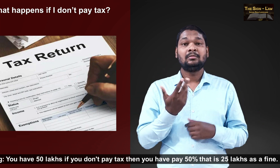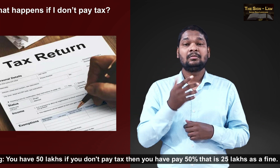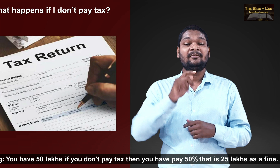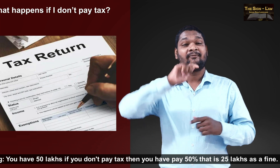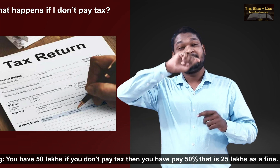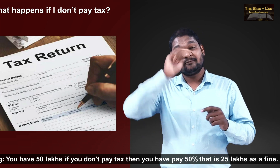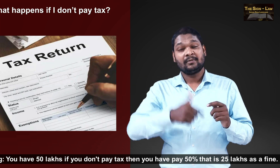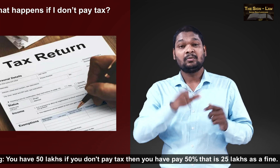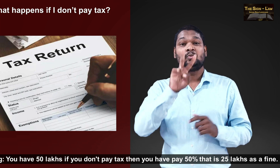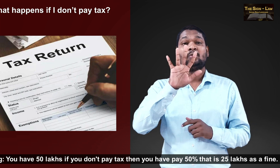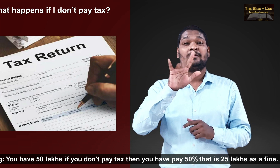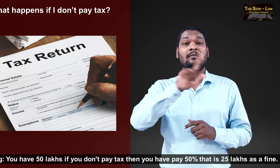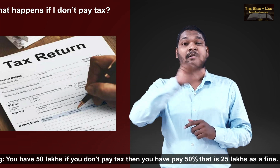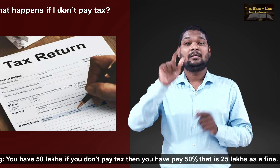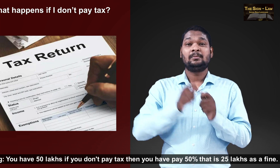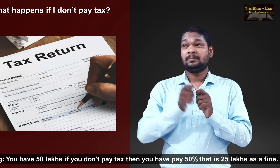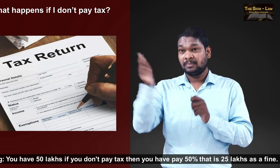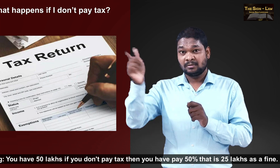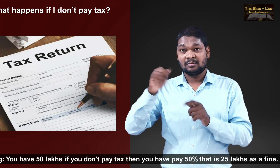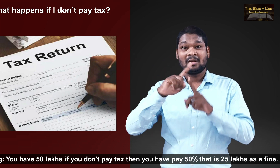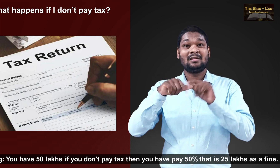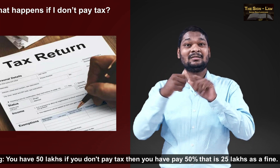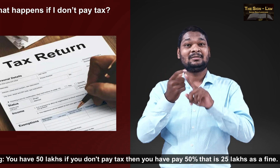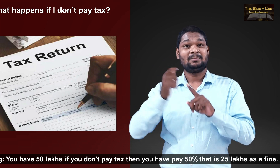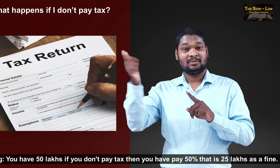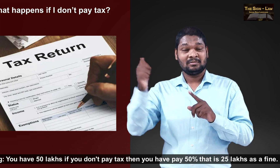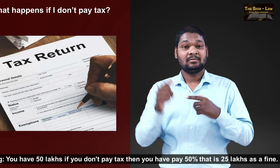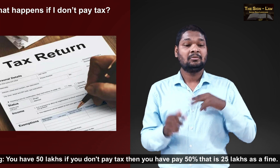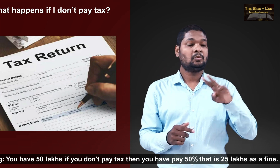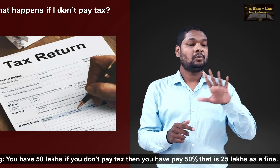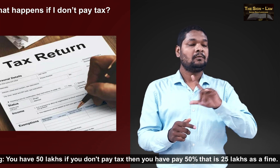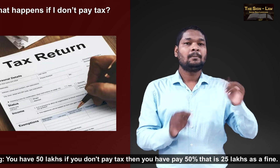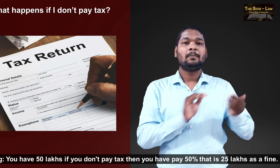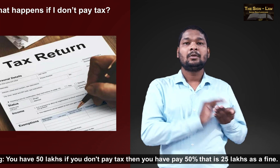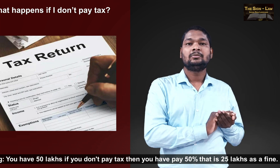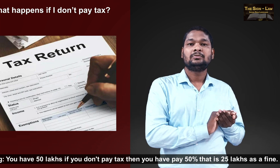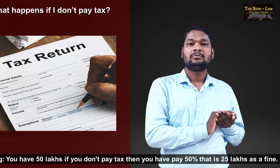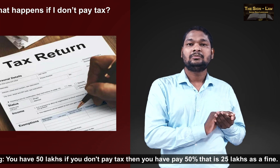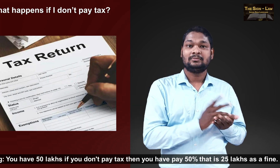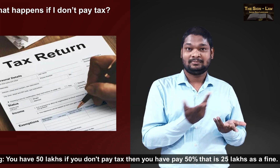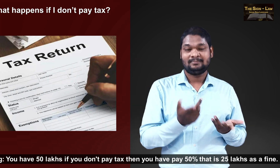pay tax, then you have to pay 50%, that is 25 lakhs as a fine.